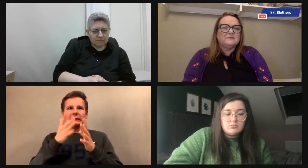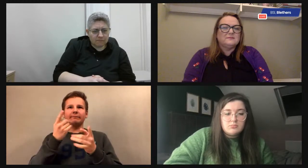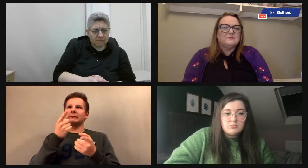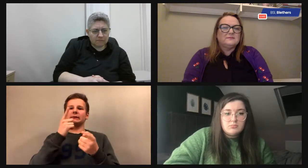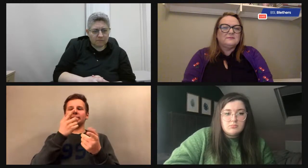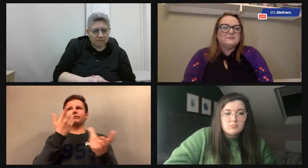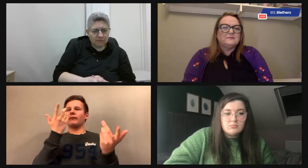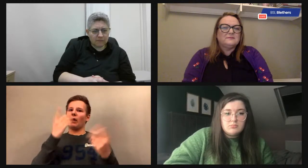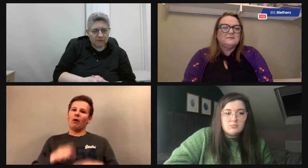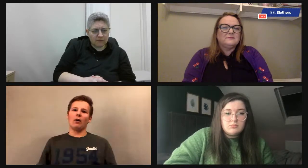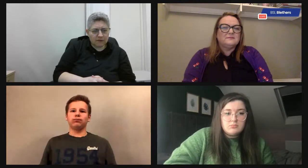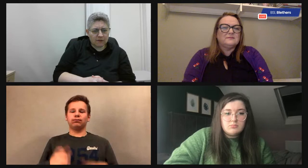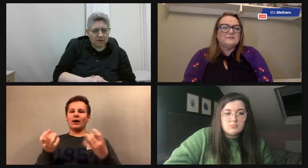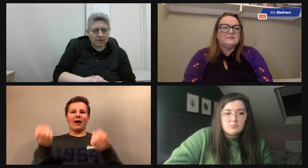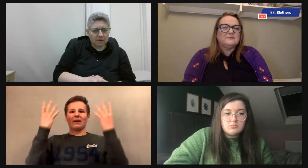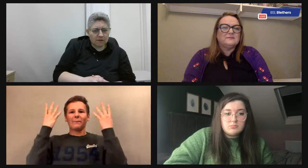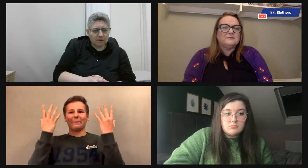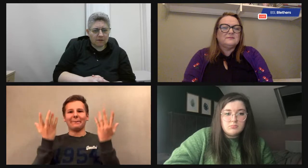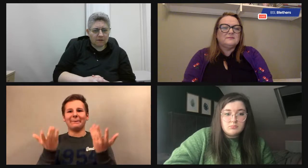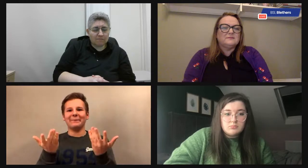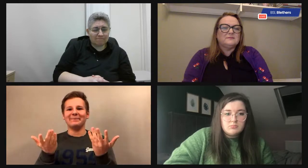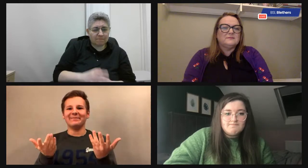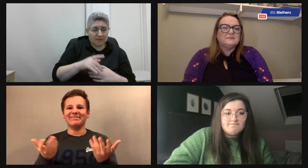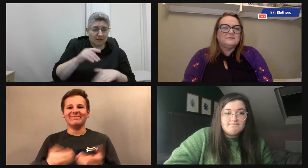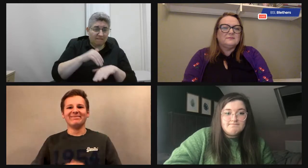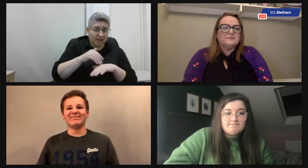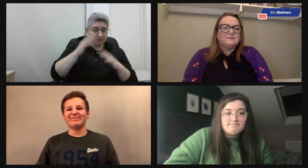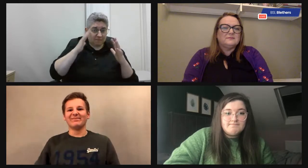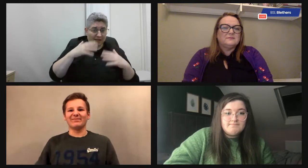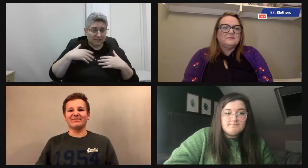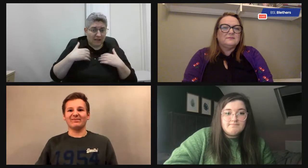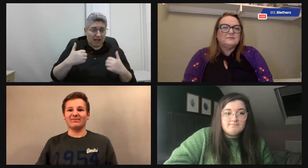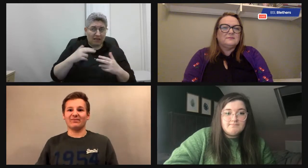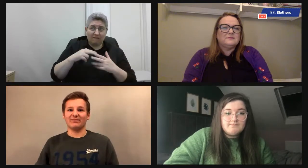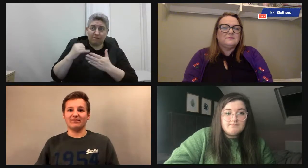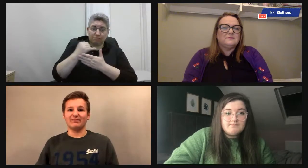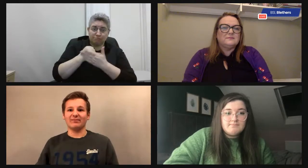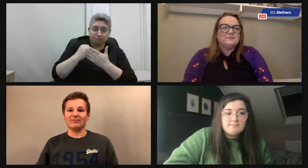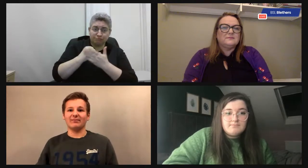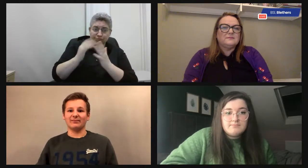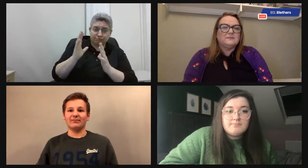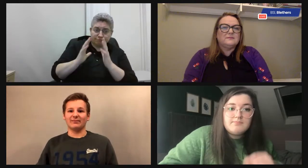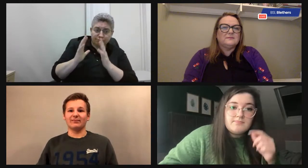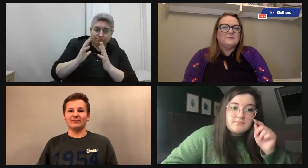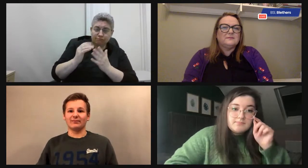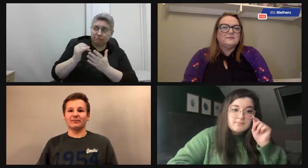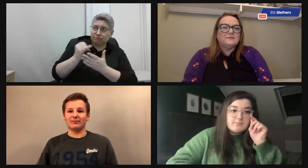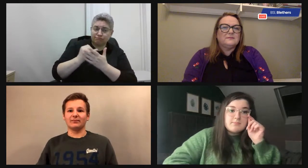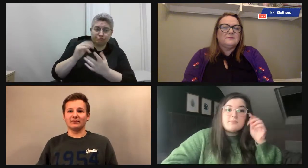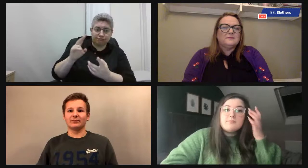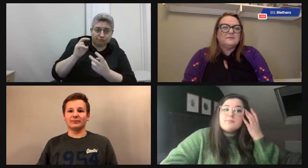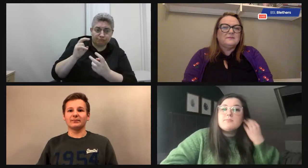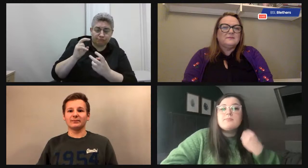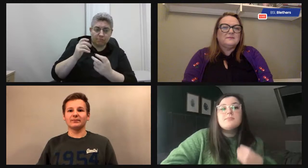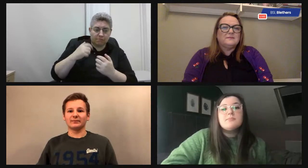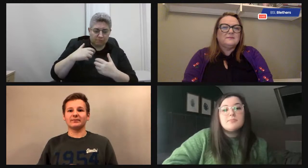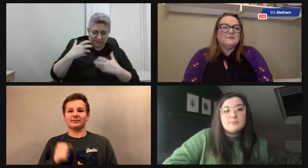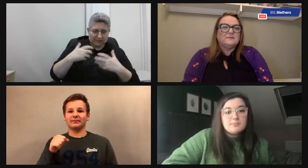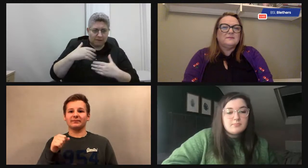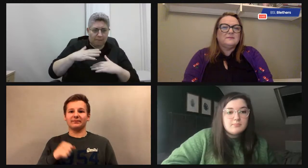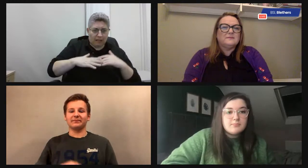being this unruly child, or young person, but it's not. It's that miscommunication with the interpreter, and so you give